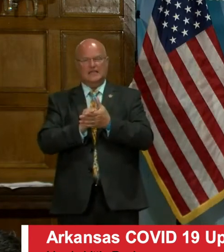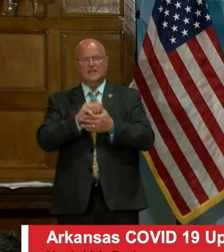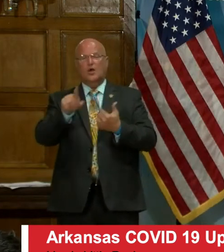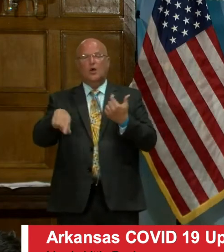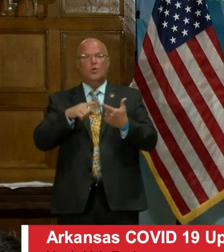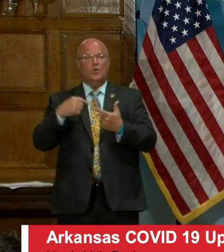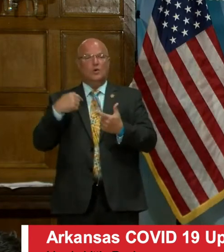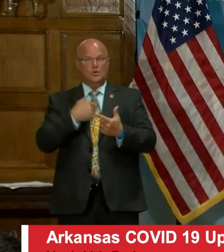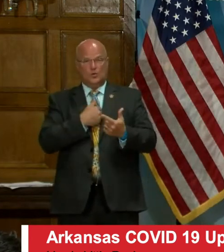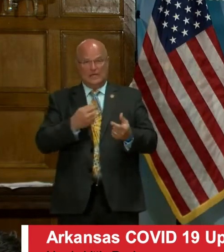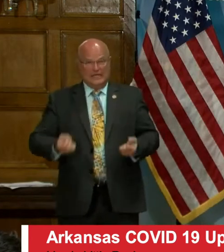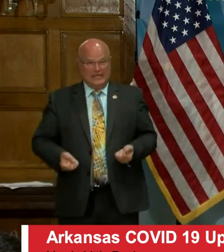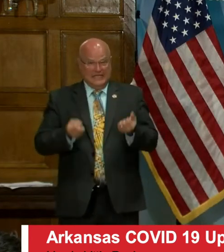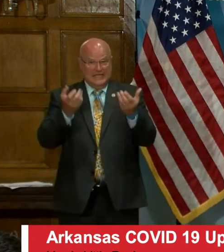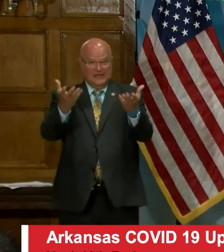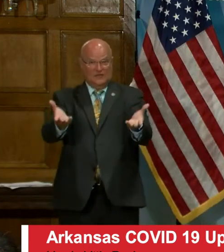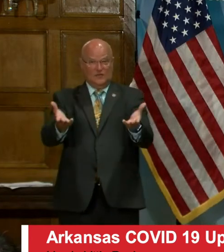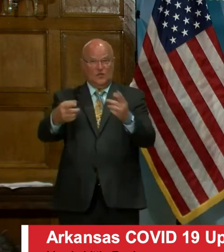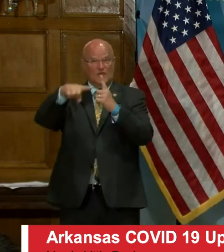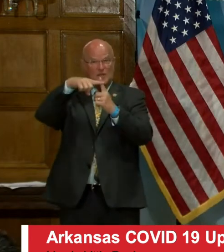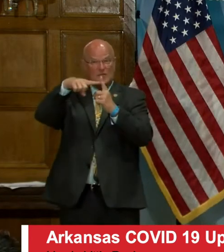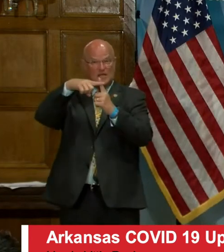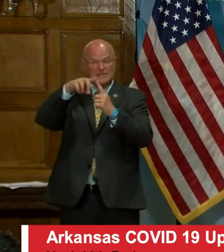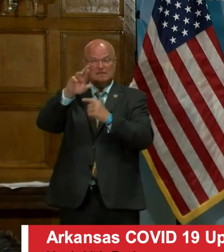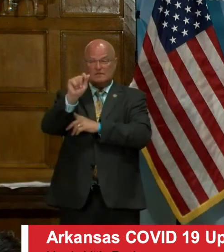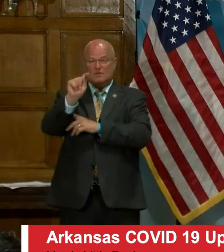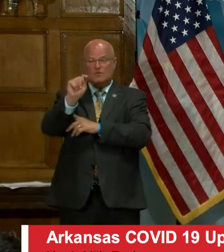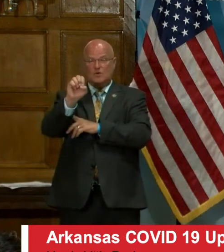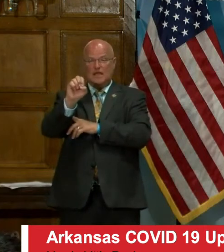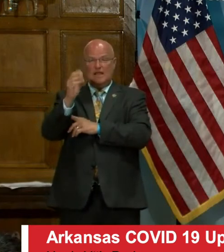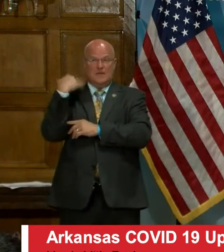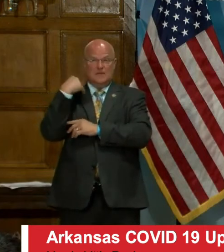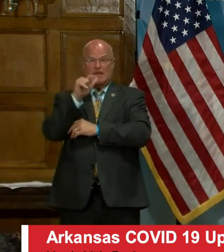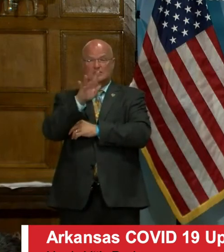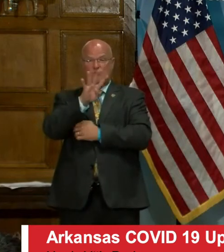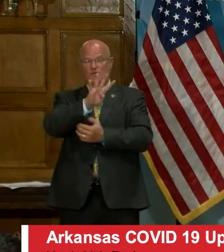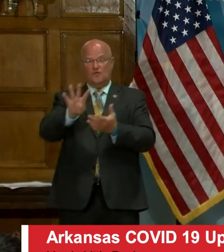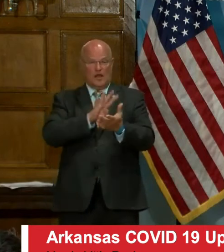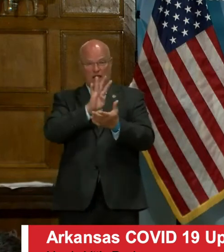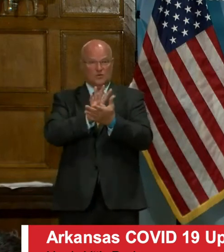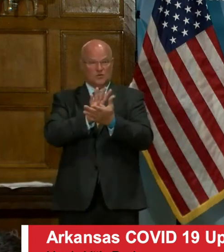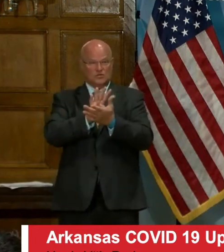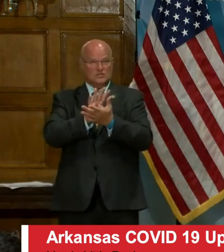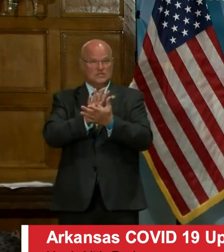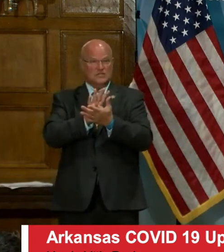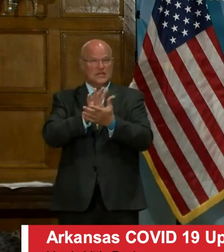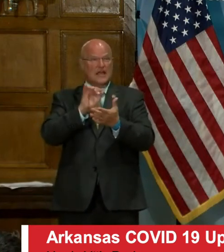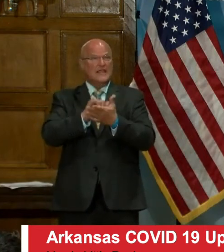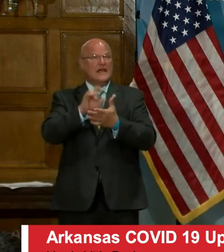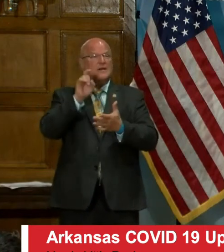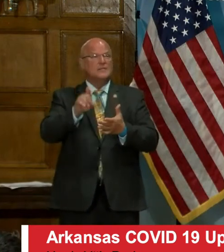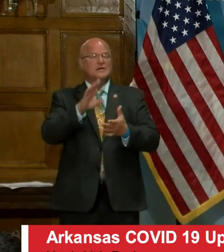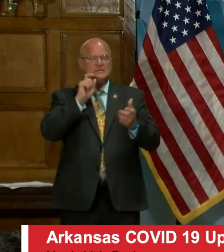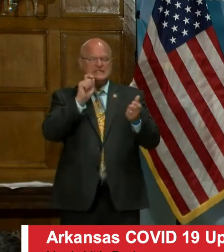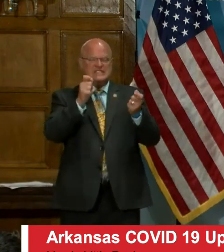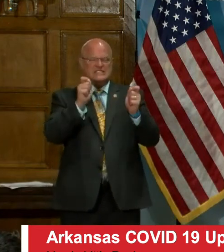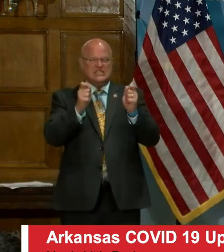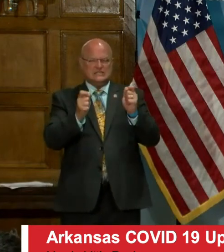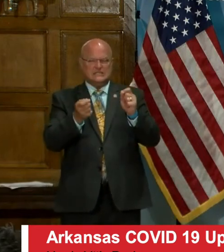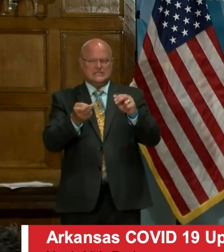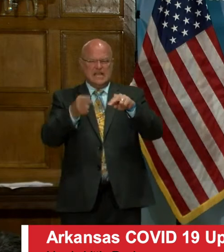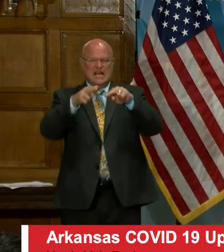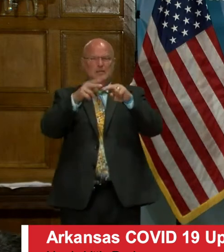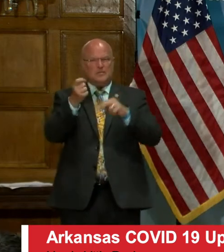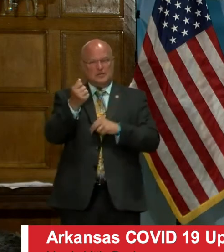just whenever we give you the positivity rate over the last 24 hours, that has to be adjusted up a